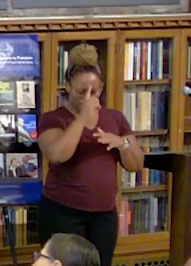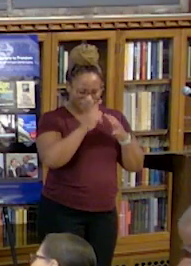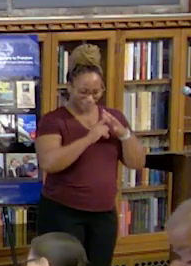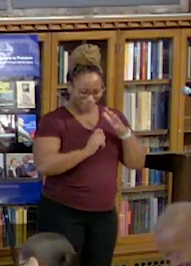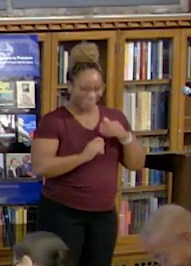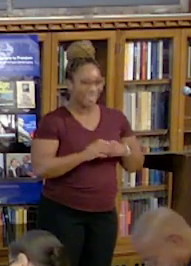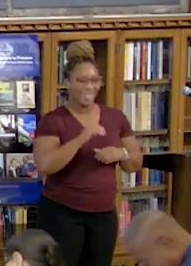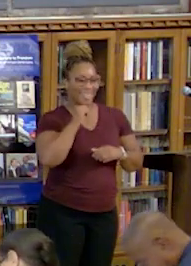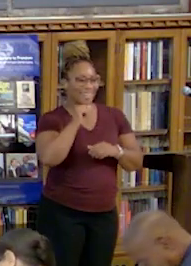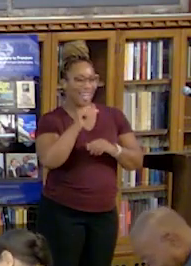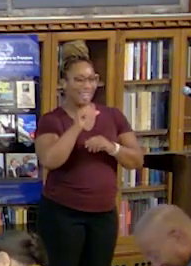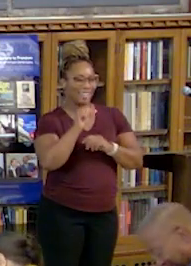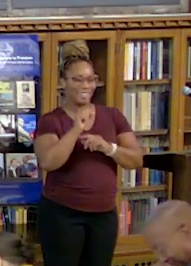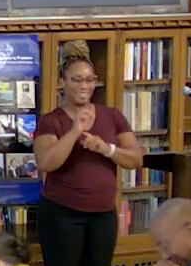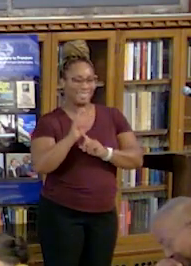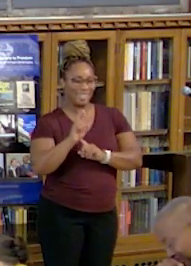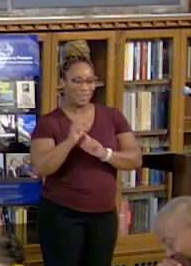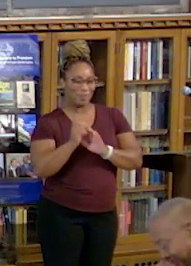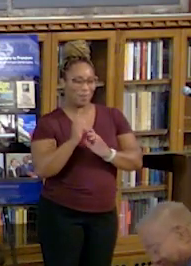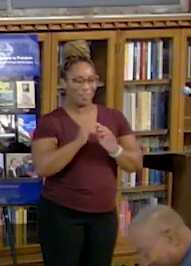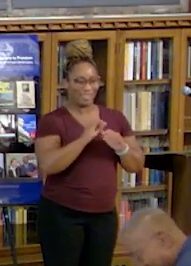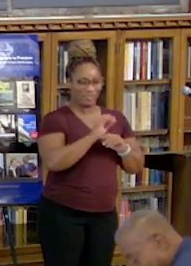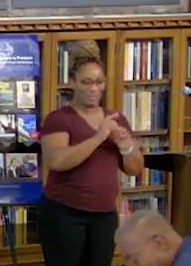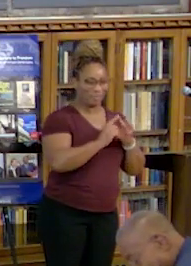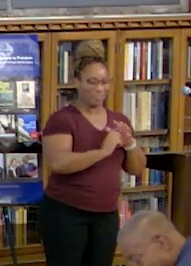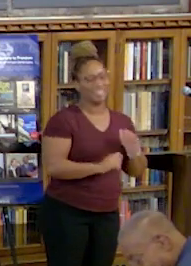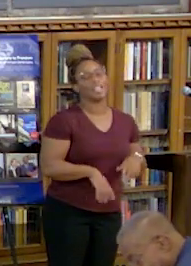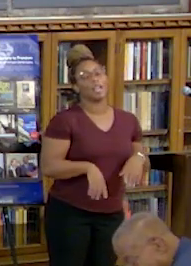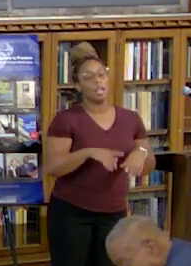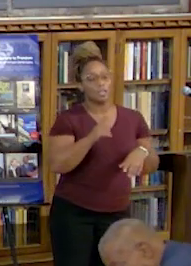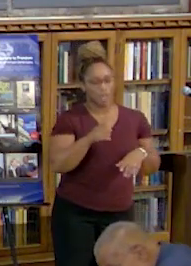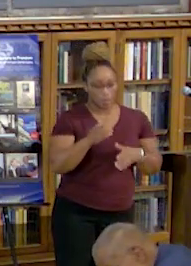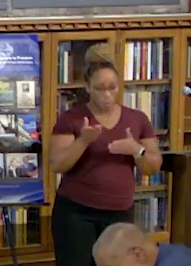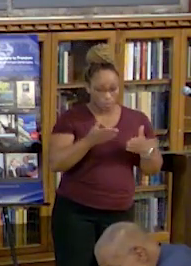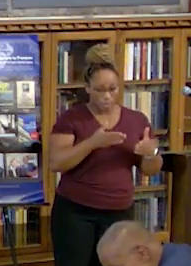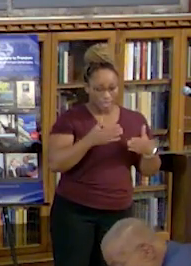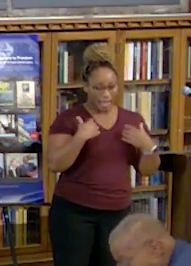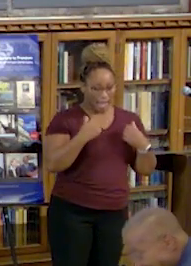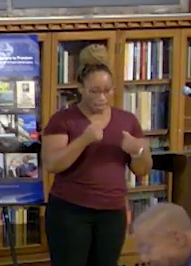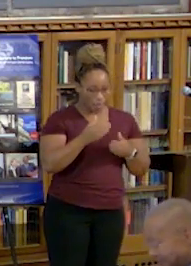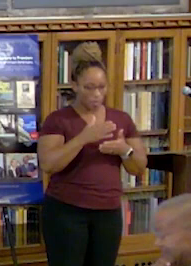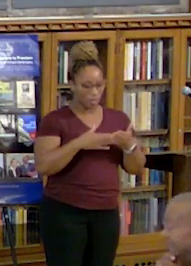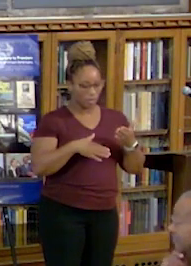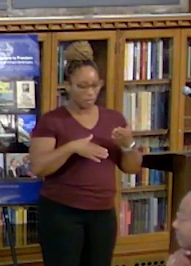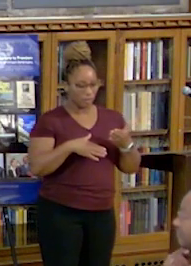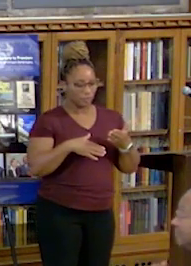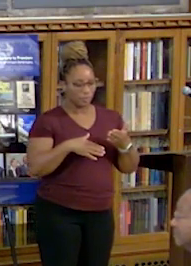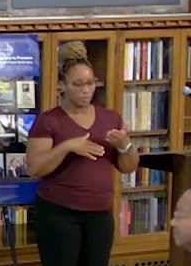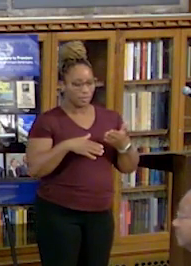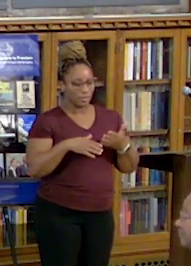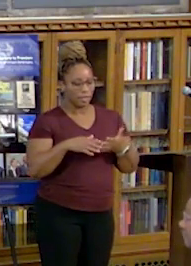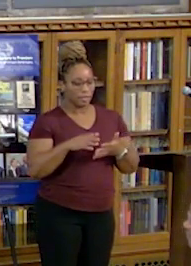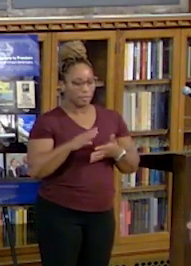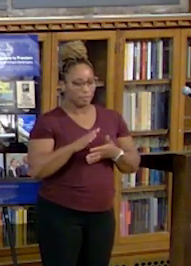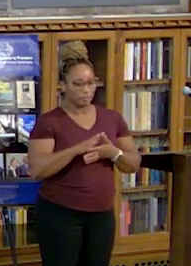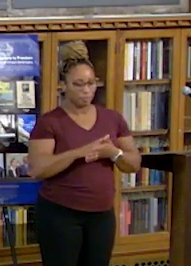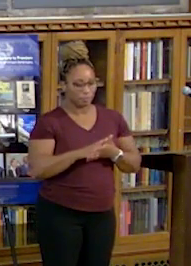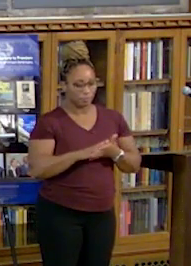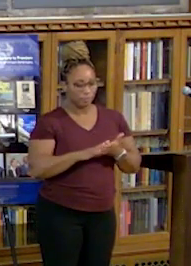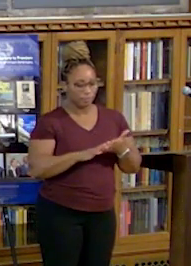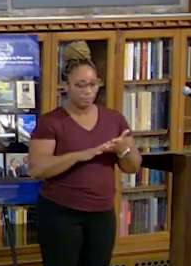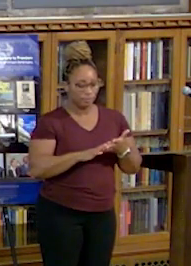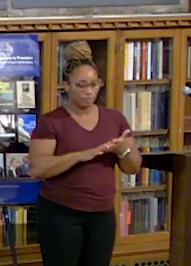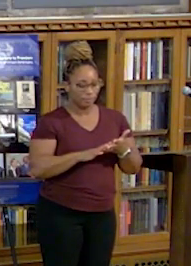w't say senior yet um so we're bringing in the health aspects of it we're bringing in all